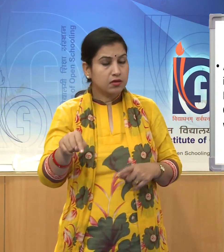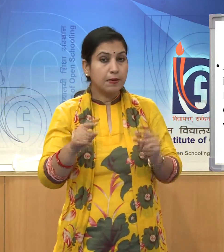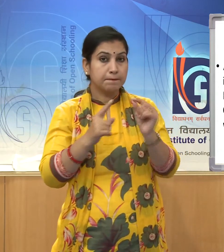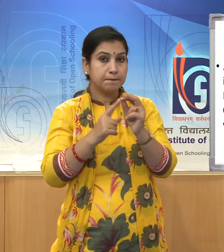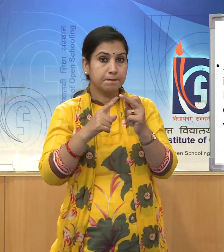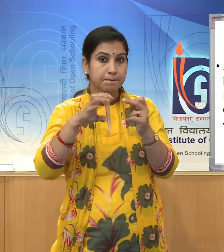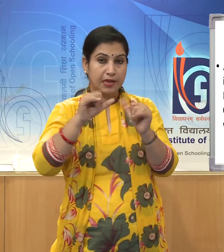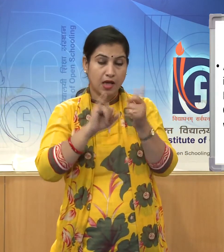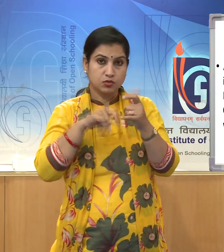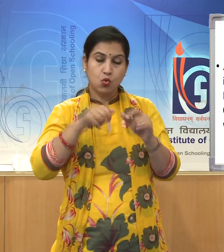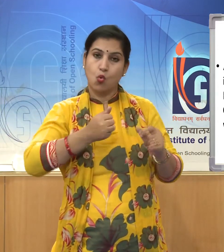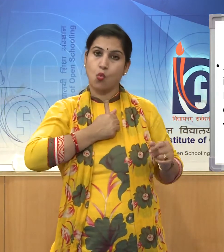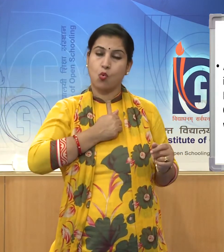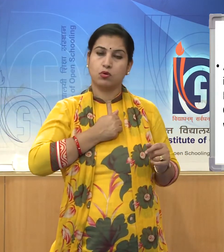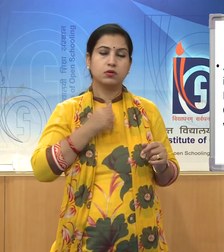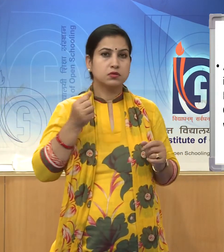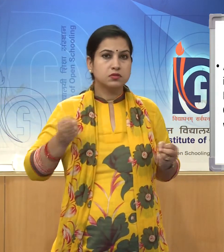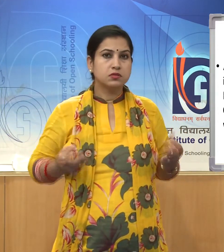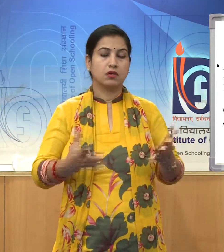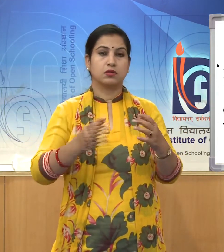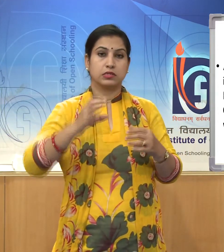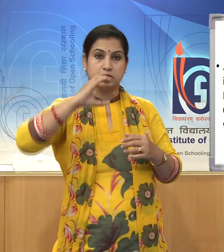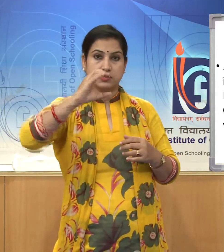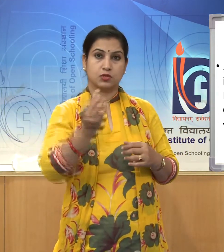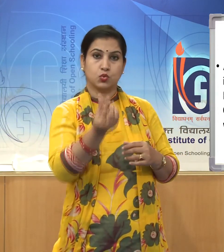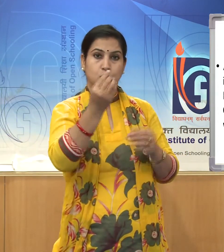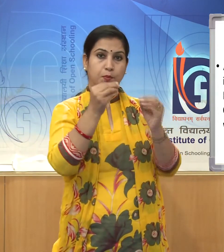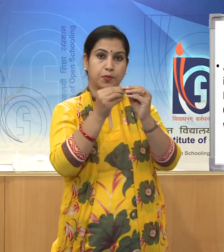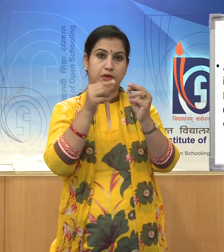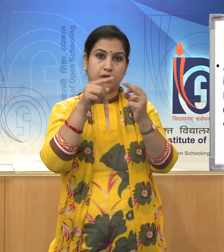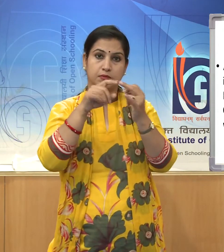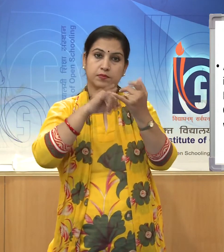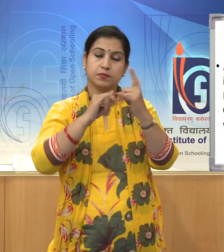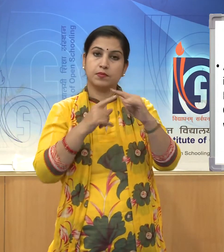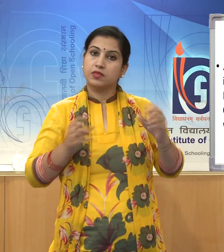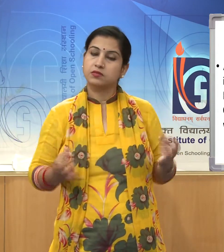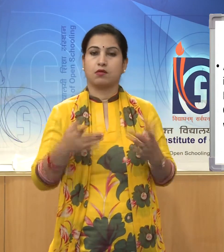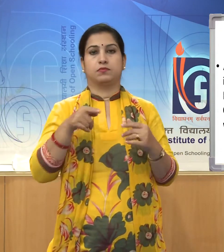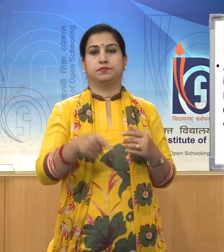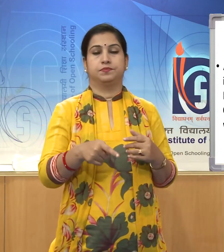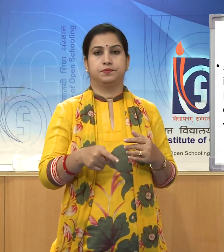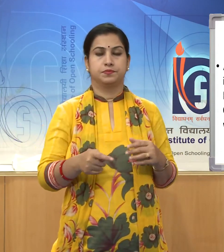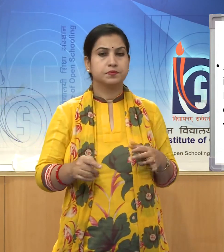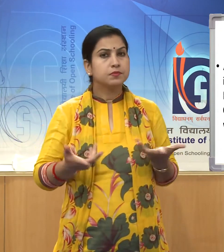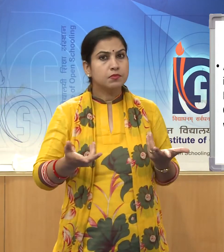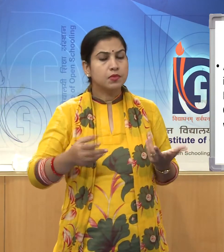1915, Picasso developed his Cubist phase,